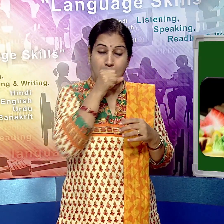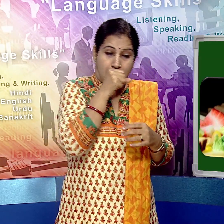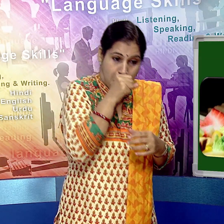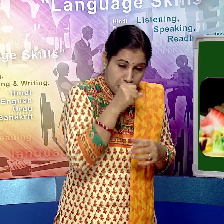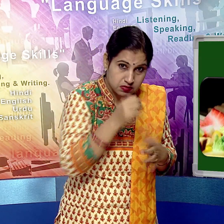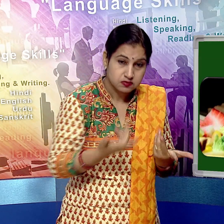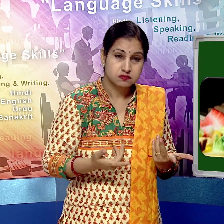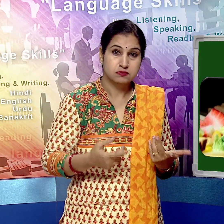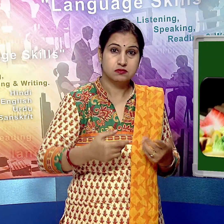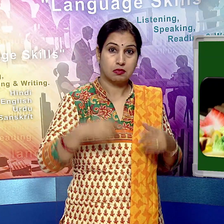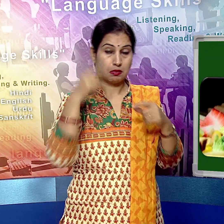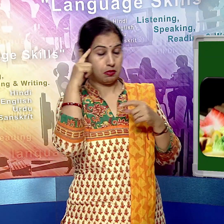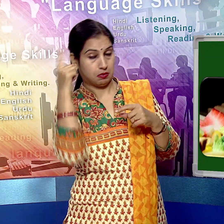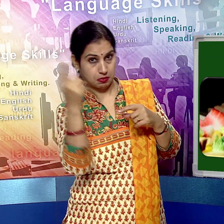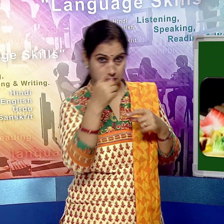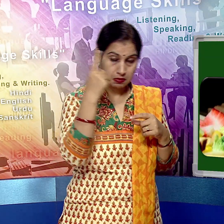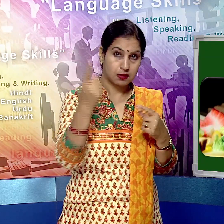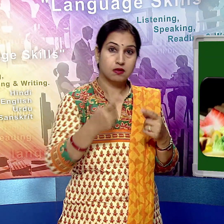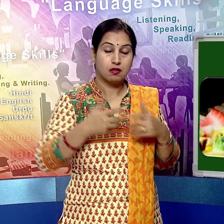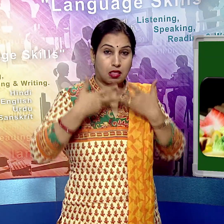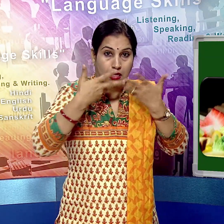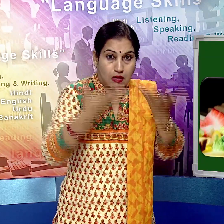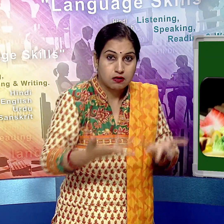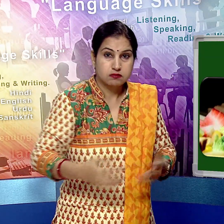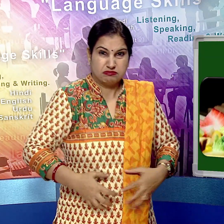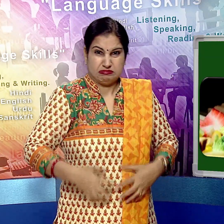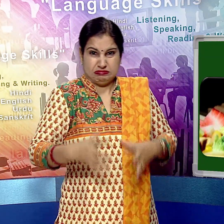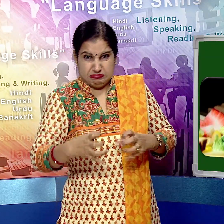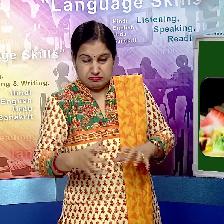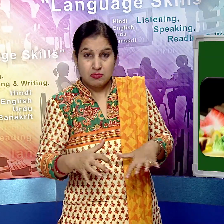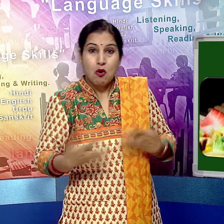vomiting, stomachache, and diarrhea.